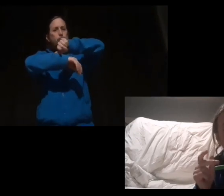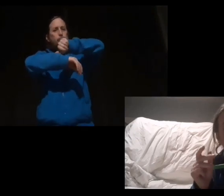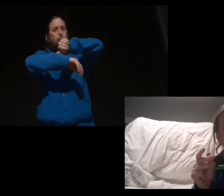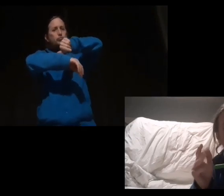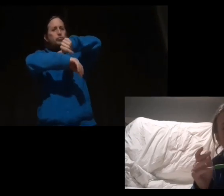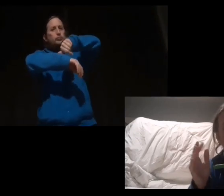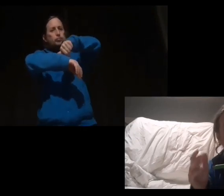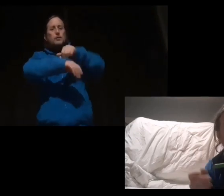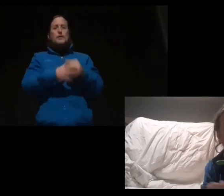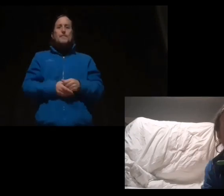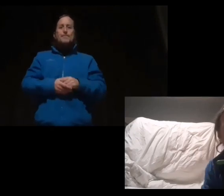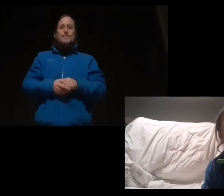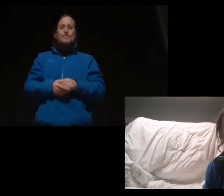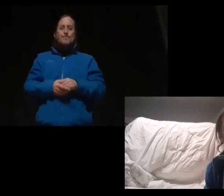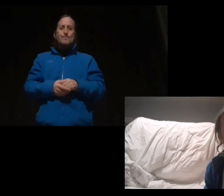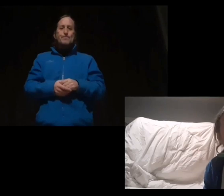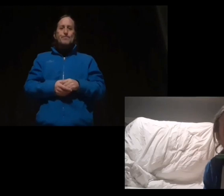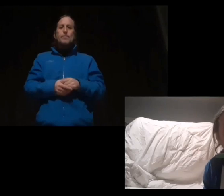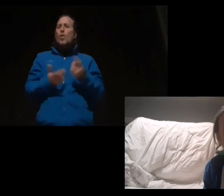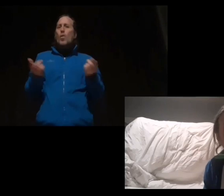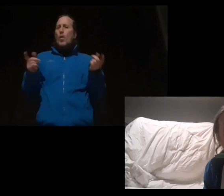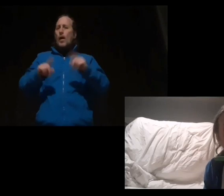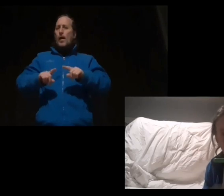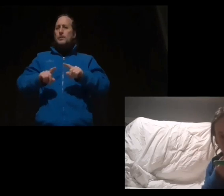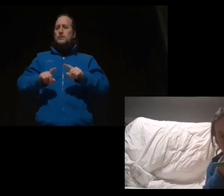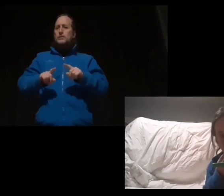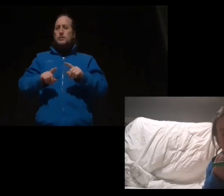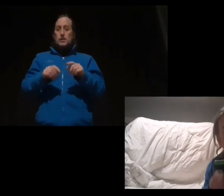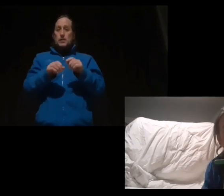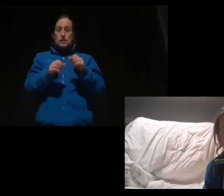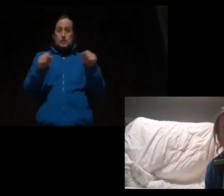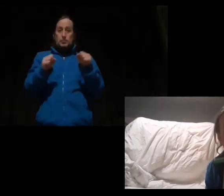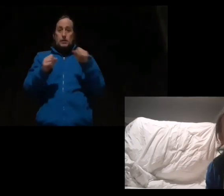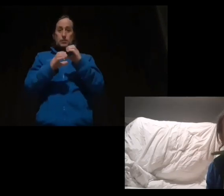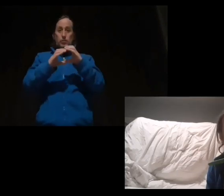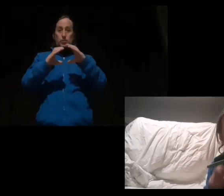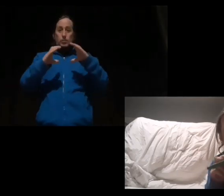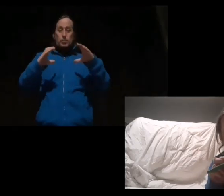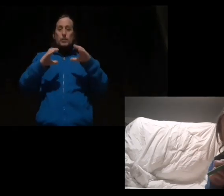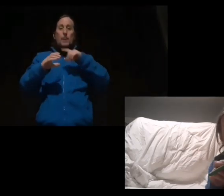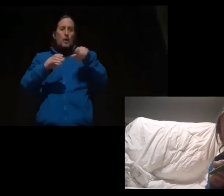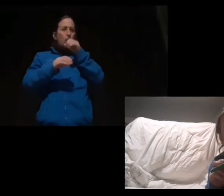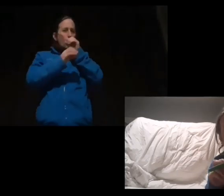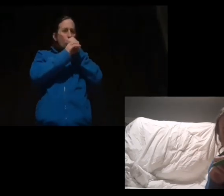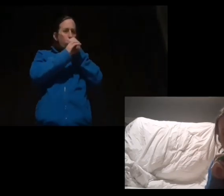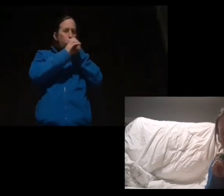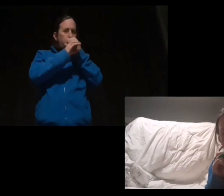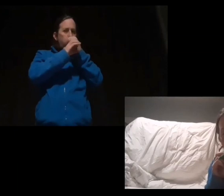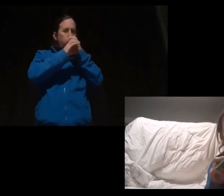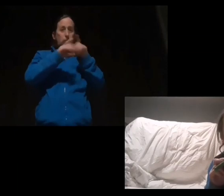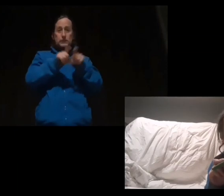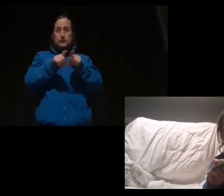1, 2, 3, 4, 5 seconds, okay? Now, what happens with space dilation is as we inflate the